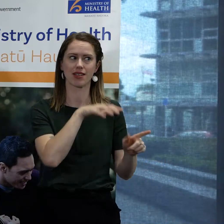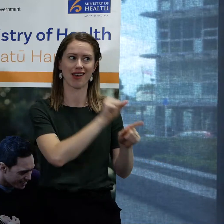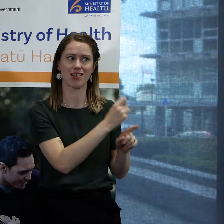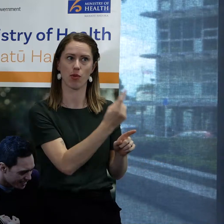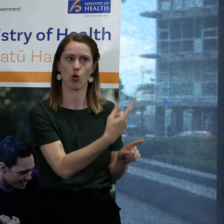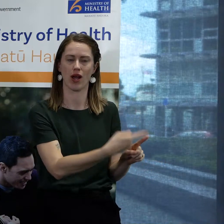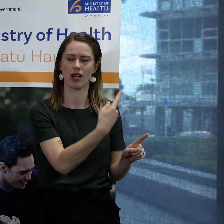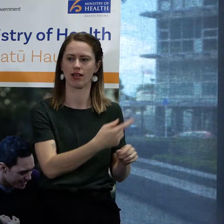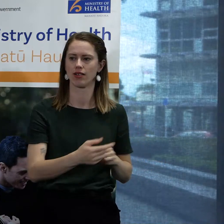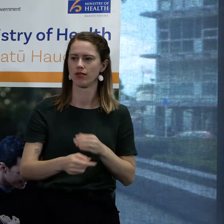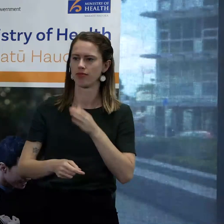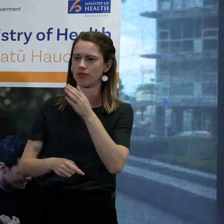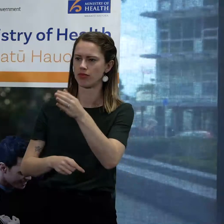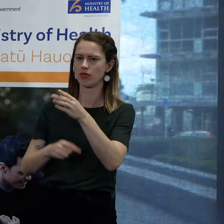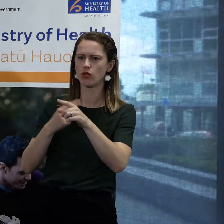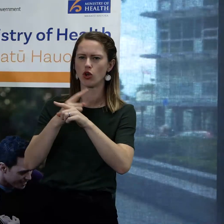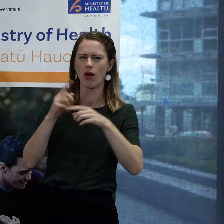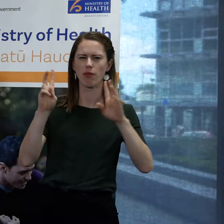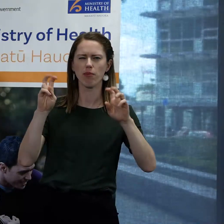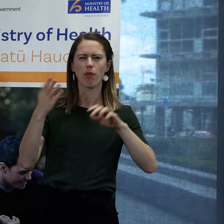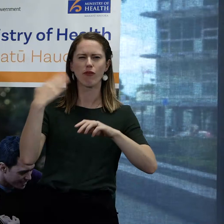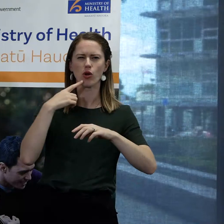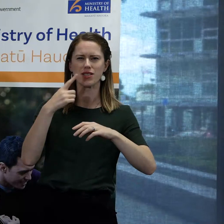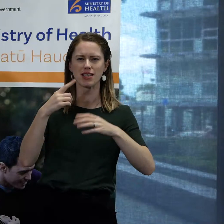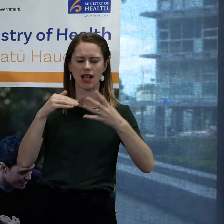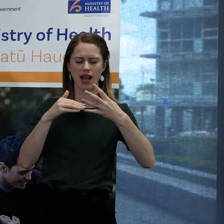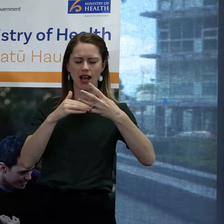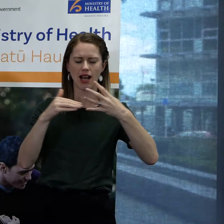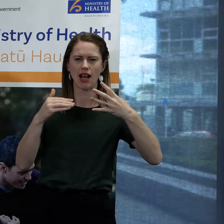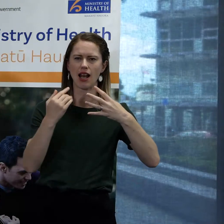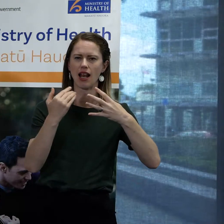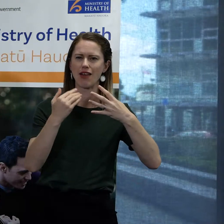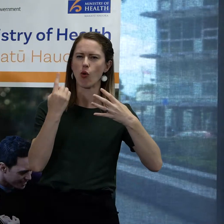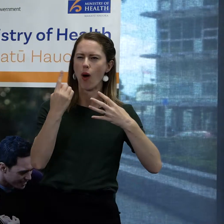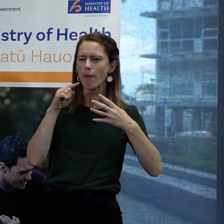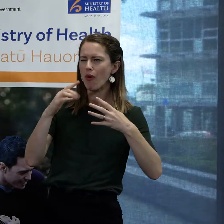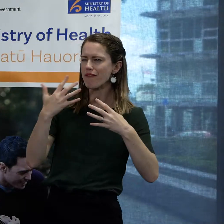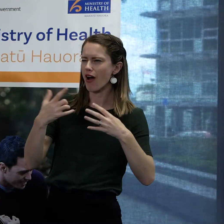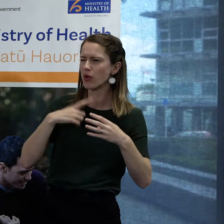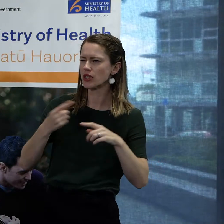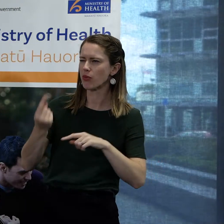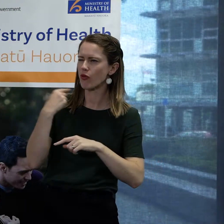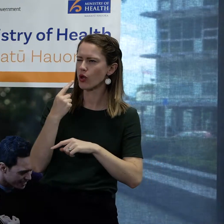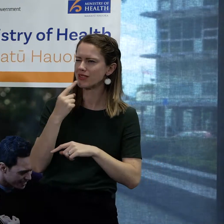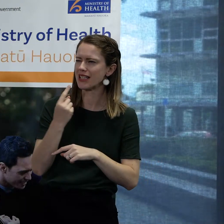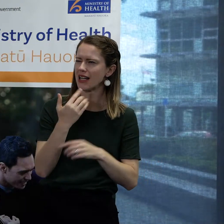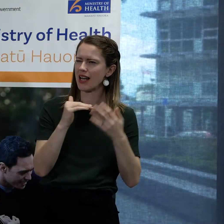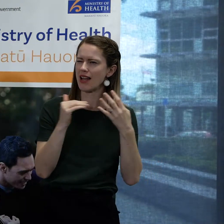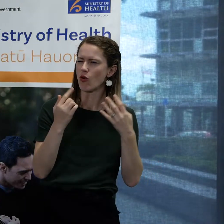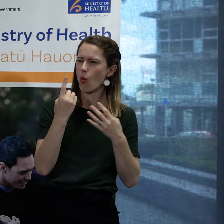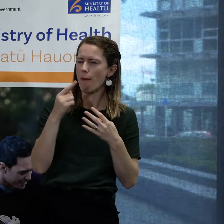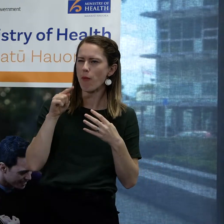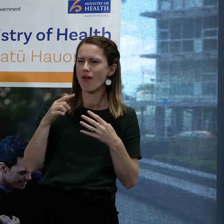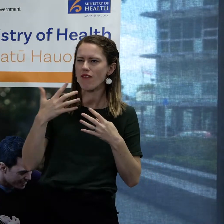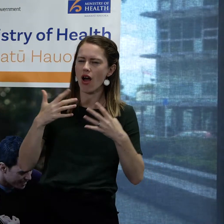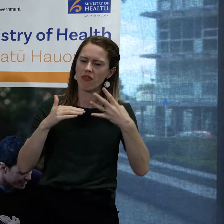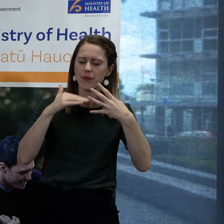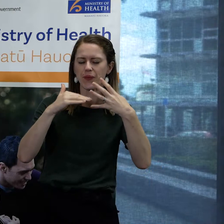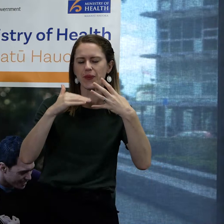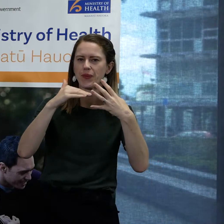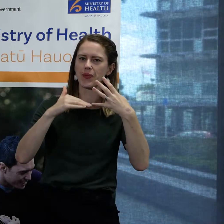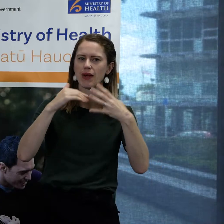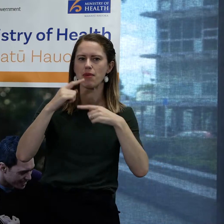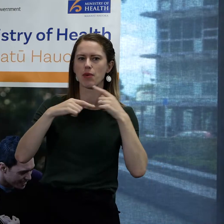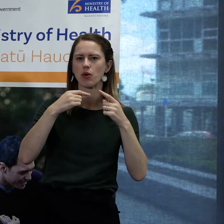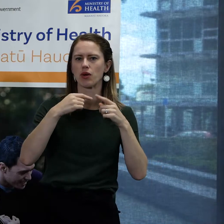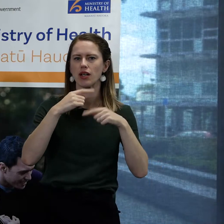quickly. And when talking about, level 1.5 earlier, you had a little smile, because in the past you've mentioned something like that. It's just some kind of level where people keep using